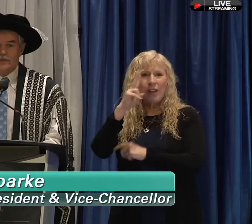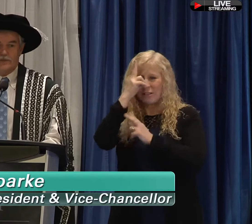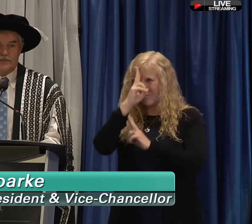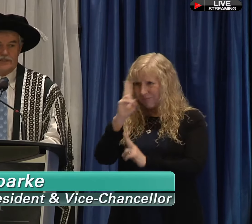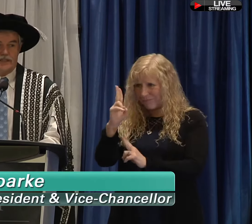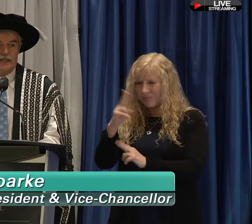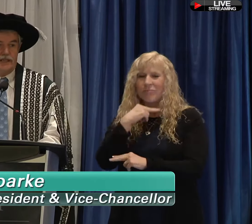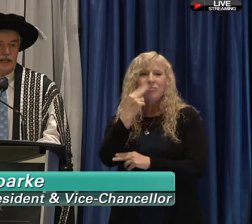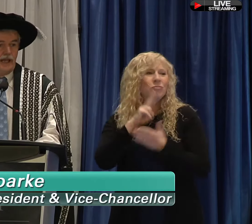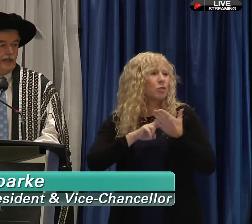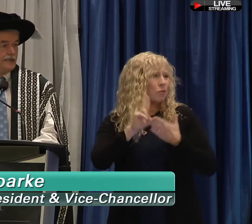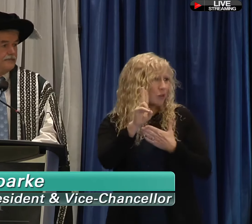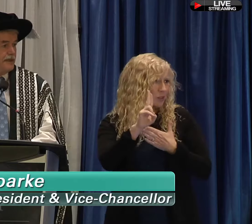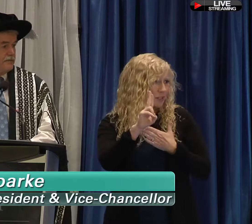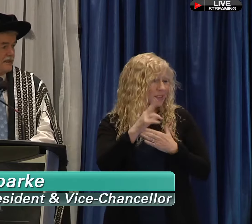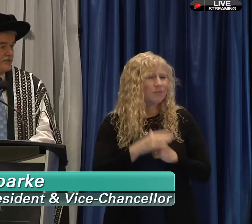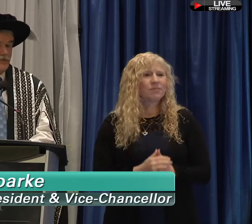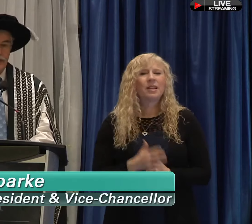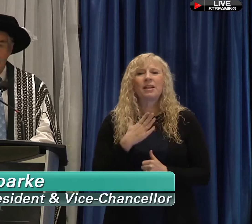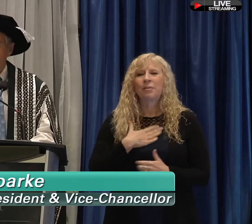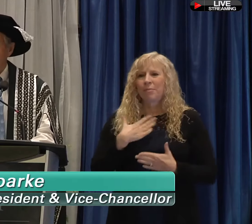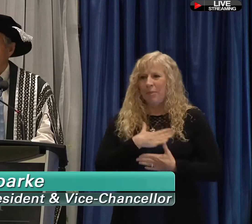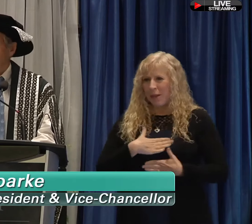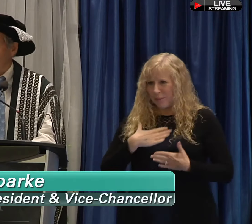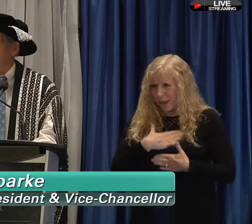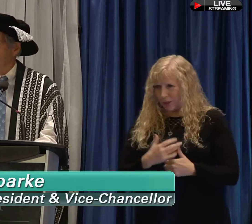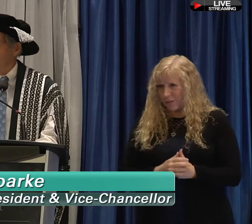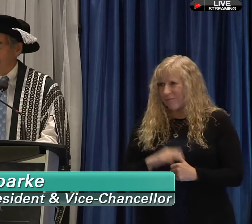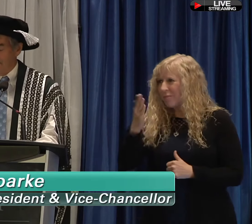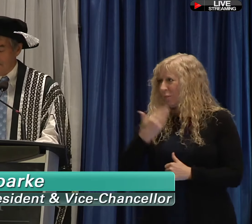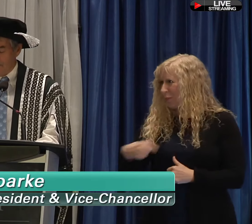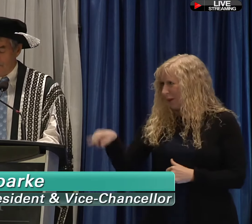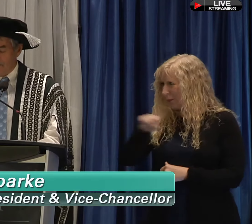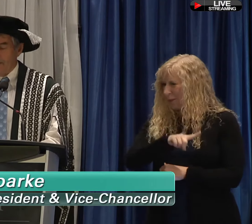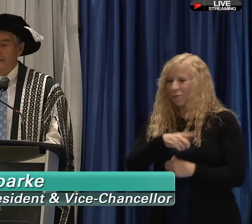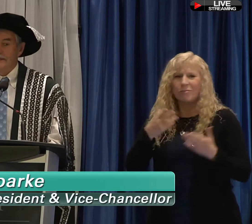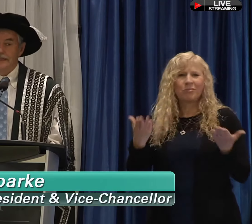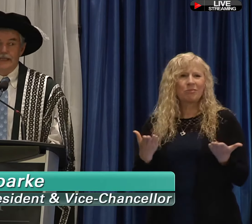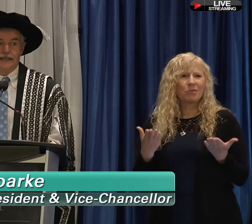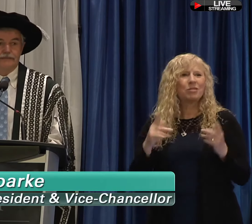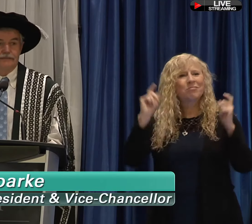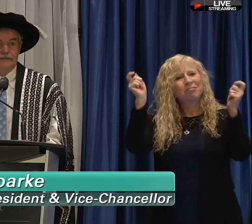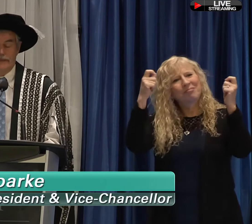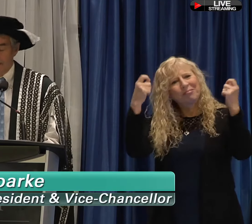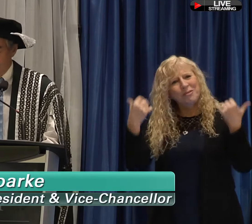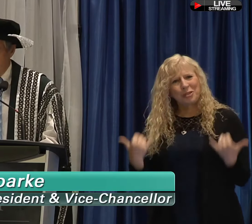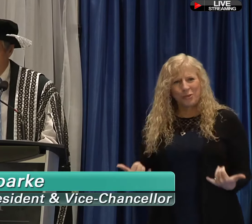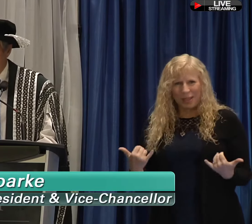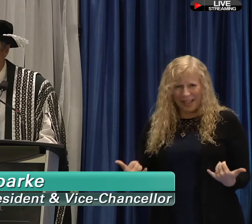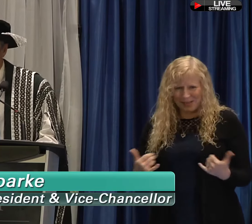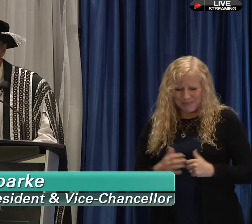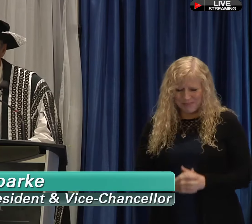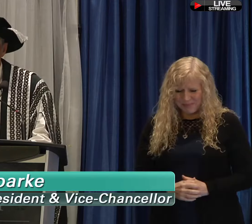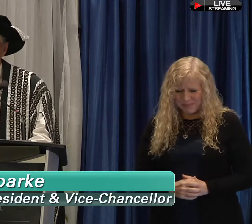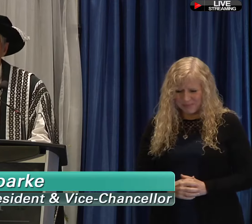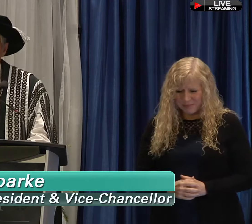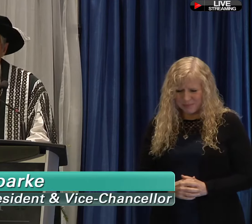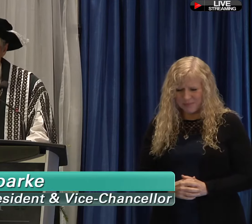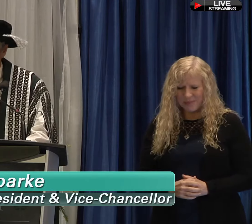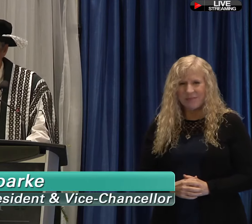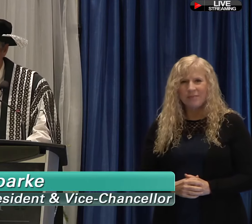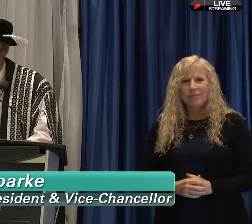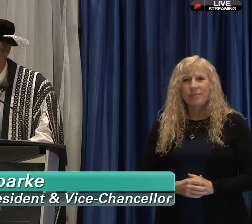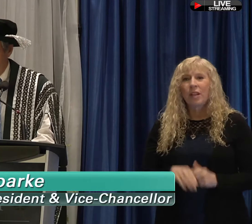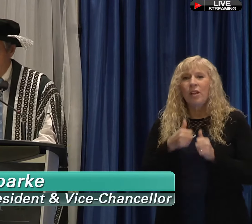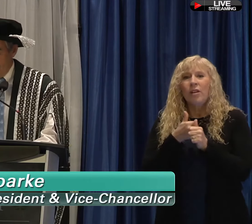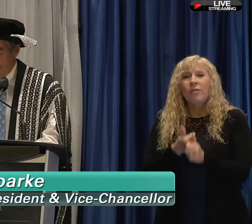Trent University, and it's my pleasure to welcome you to the ceremony today. In keeping with